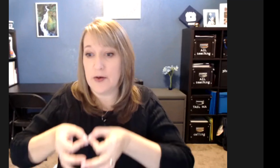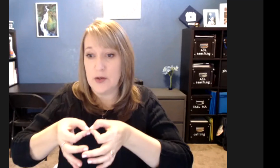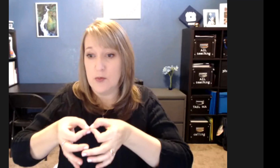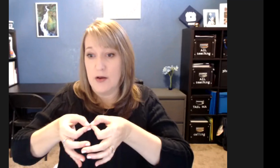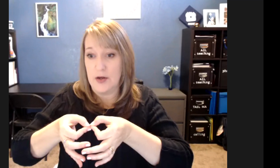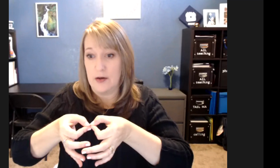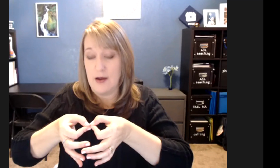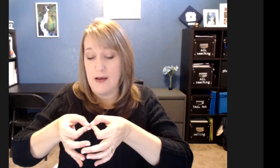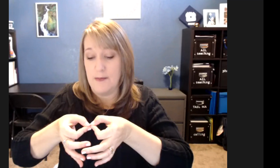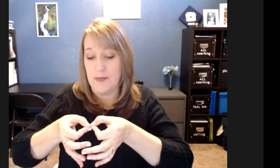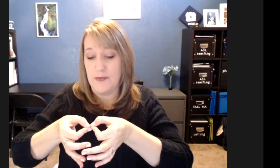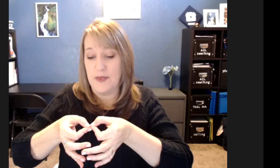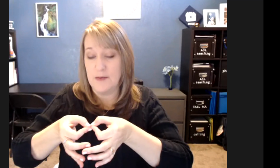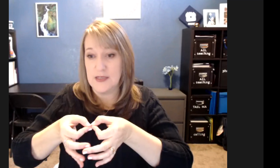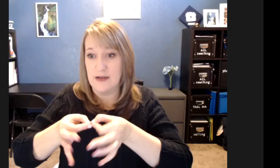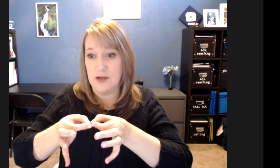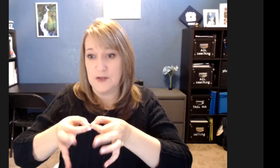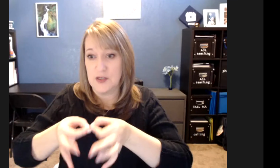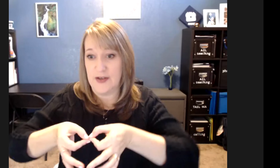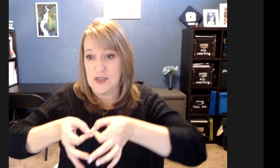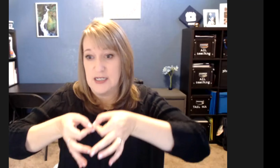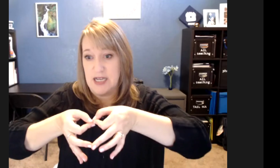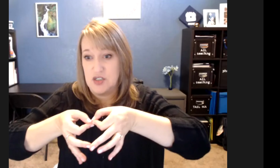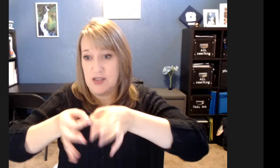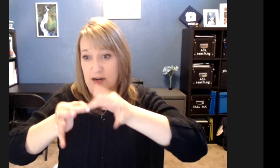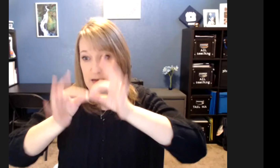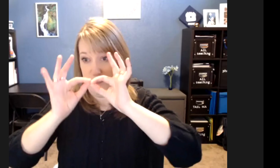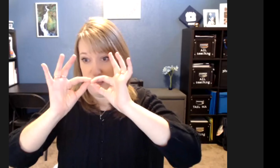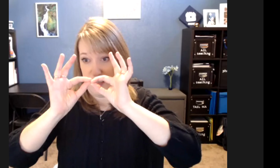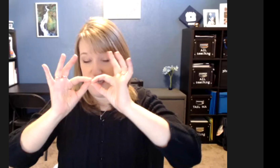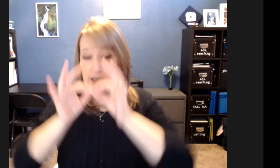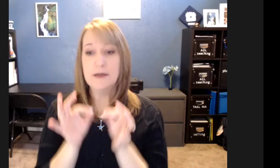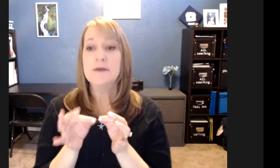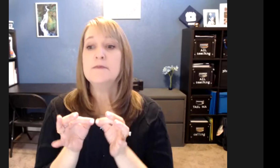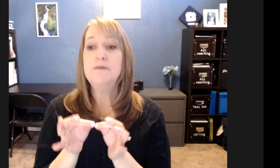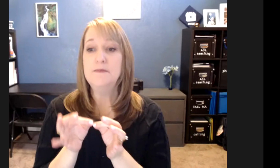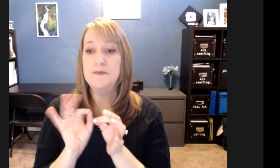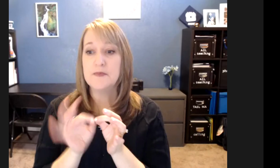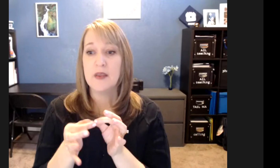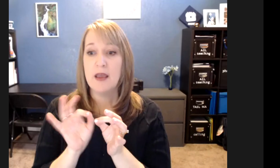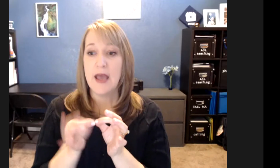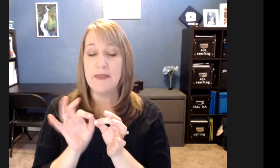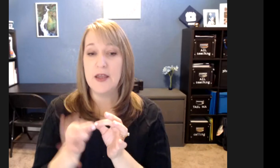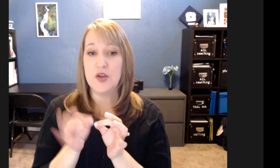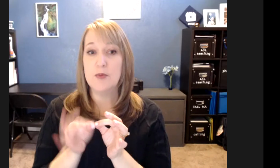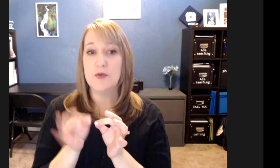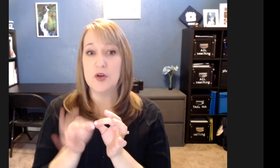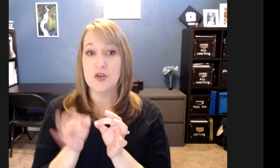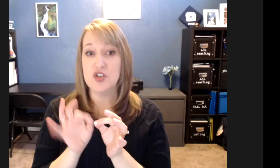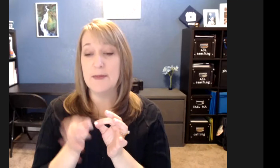You want your thumbs and your first finger to touch there, like that. And then you move your dominant